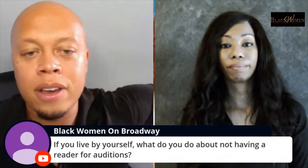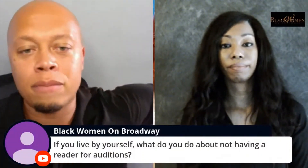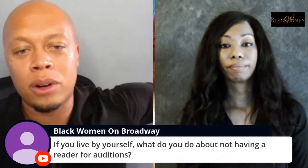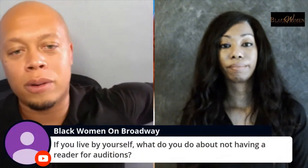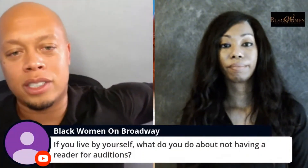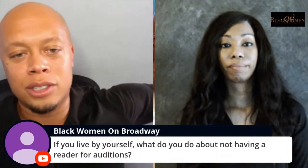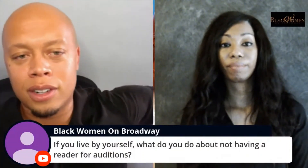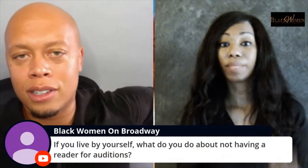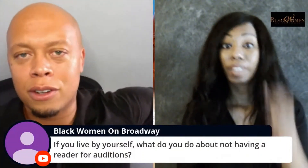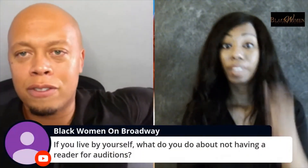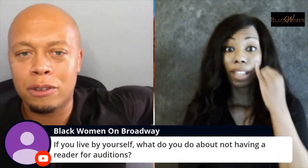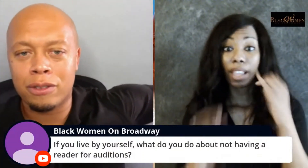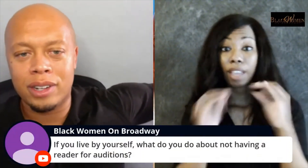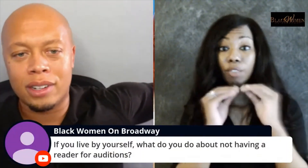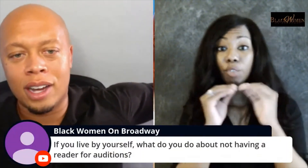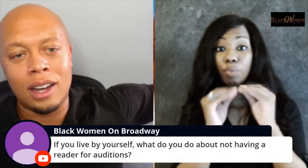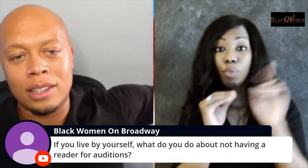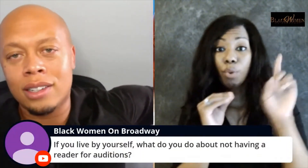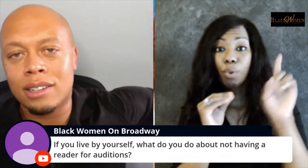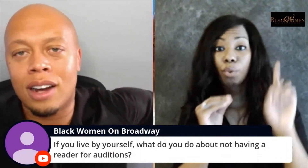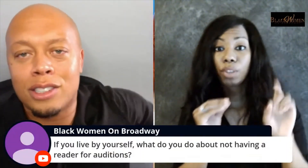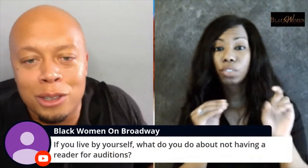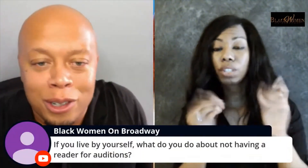If you have more questions, you could also feel free to